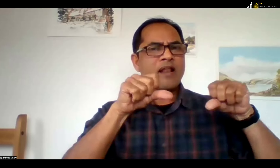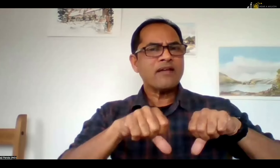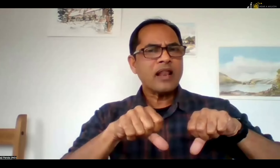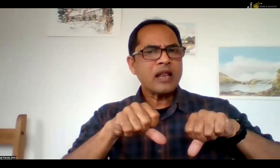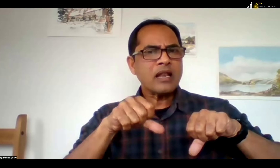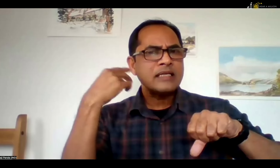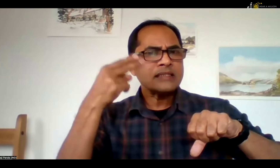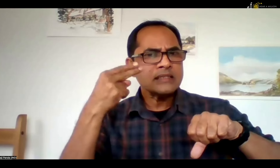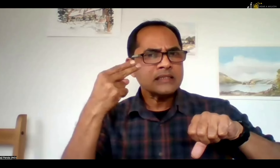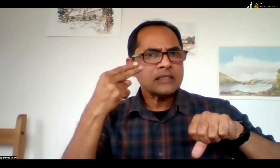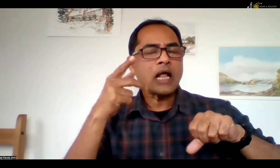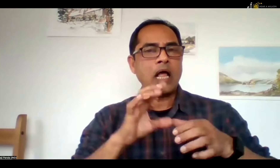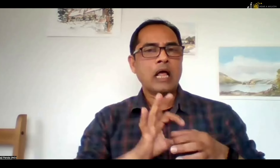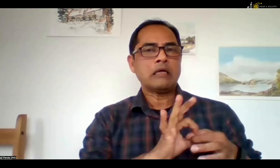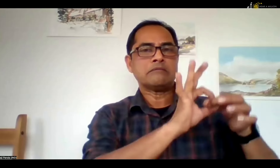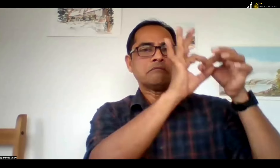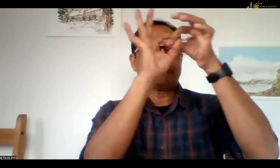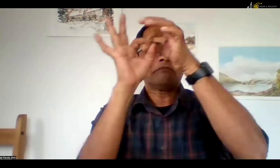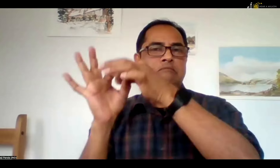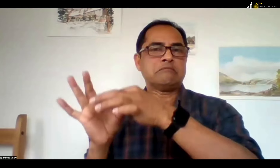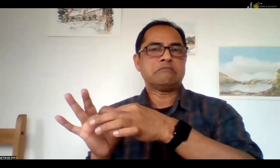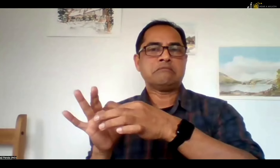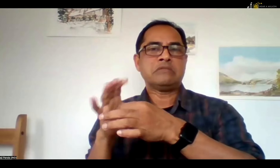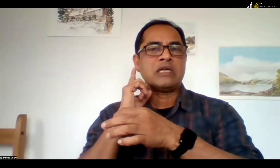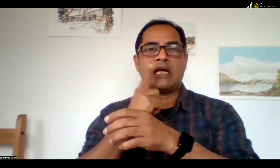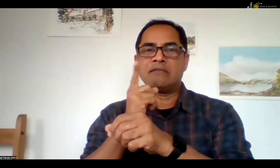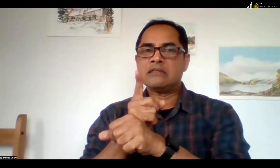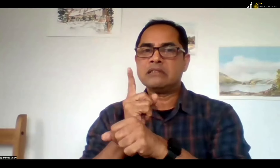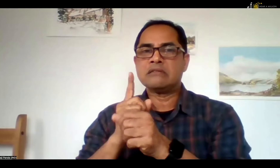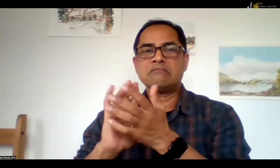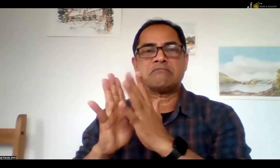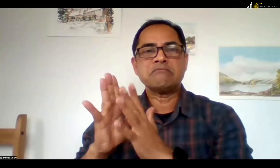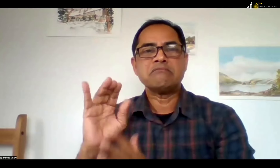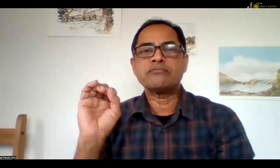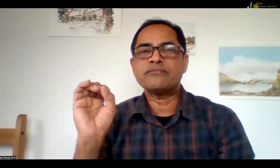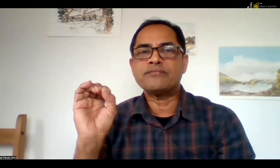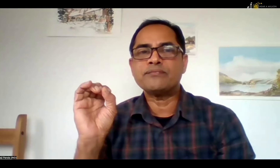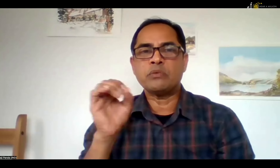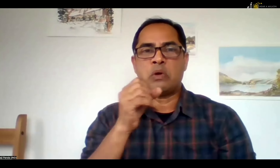no going back. So all these issues in deaf education,